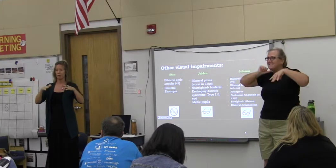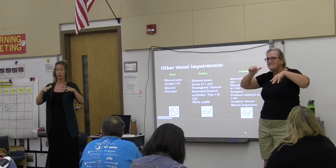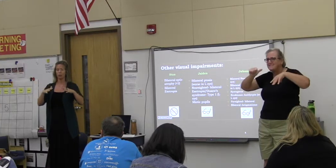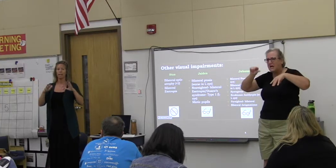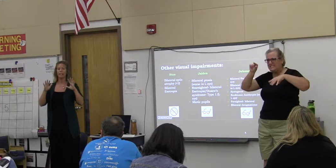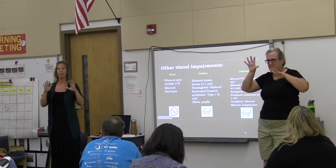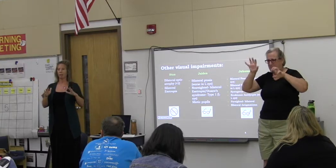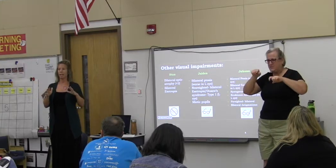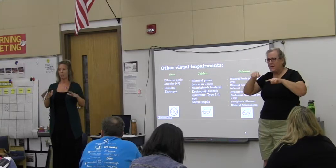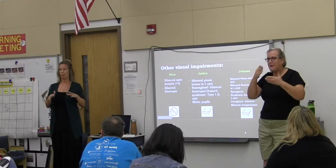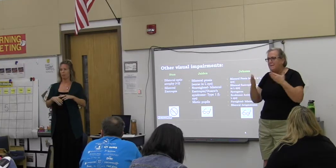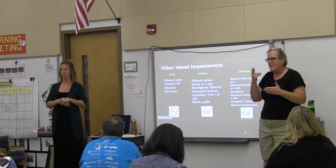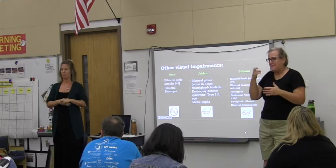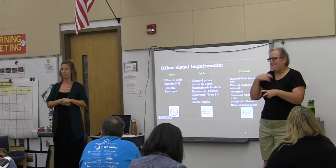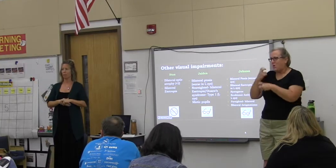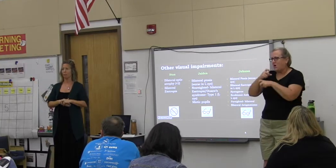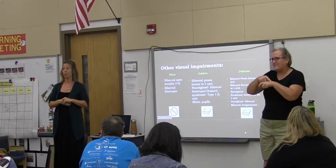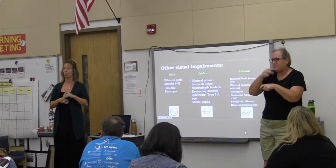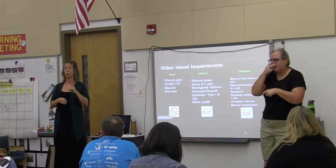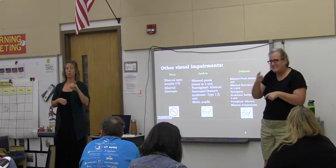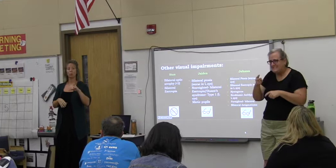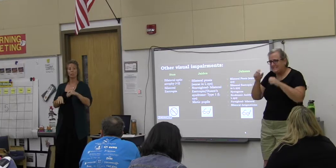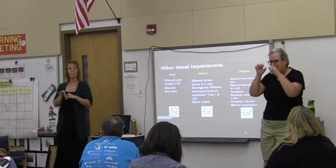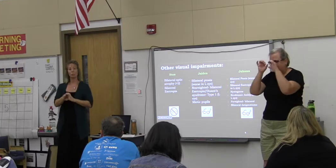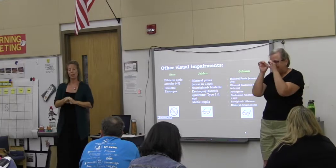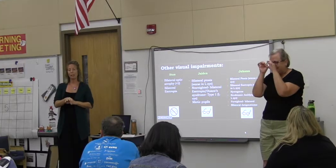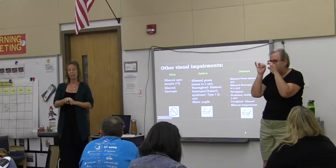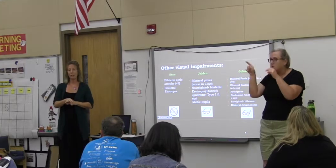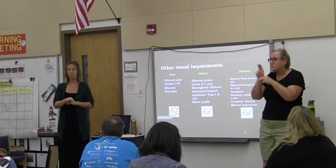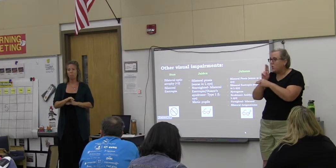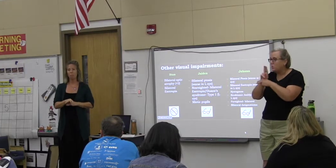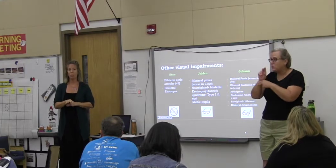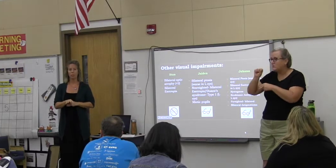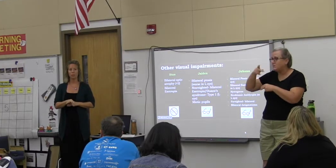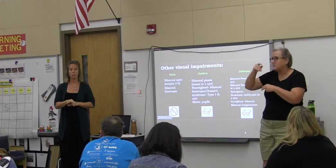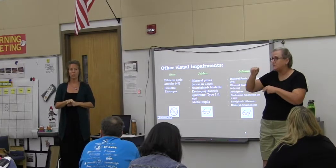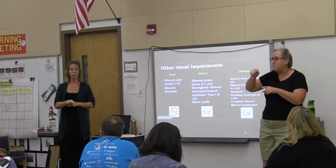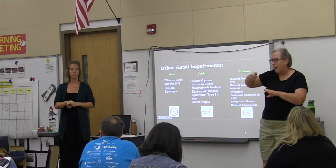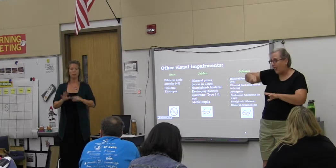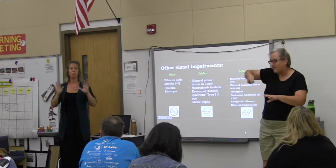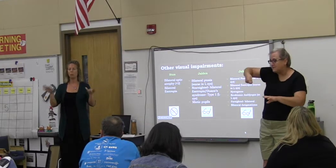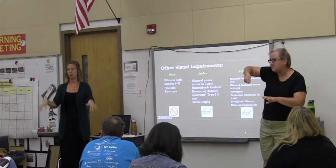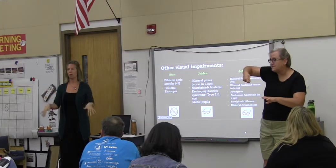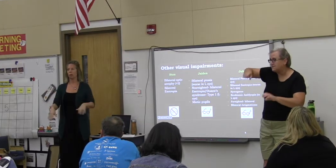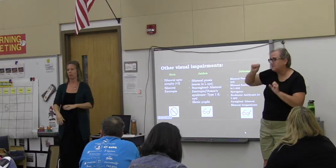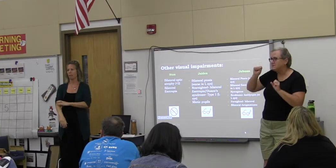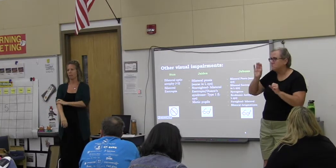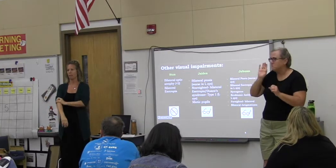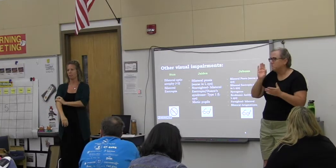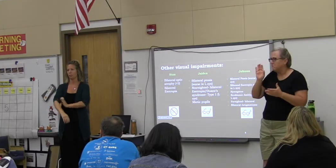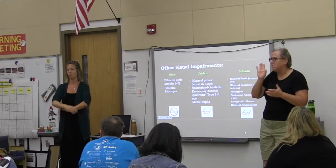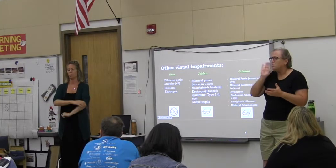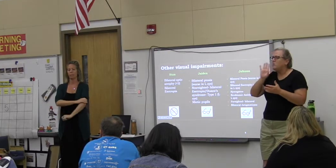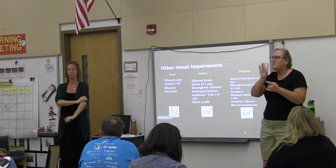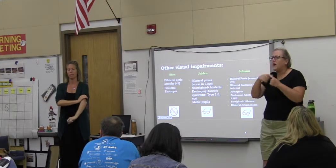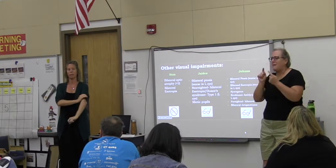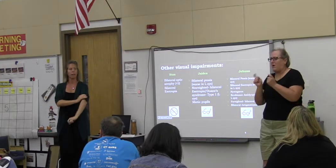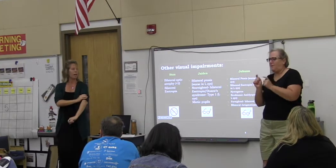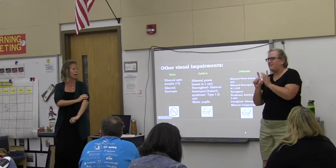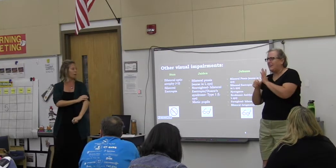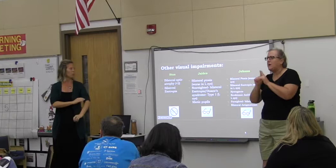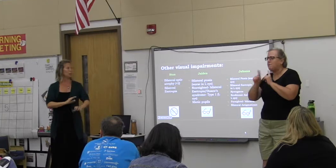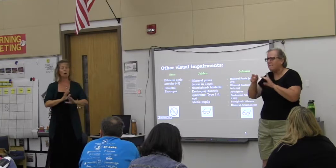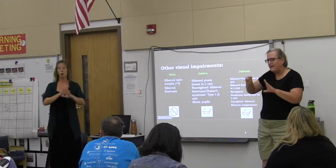a little bit darker, he might have a hard time seeing. So using a spotlight might be a good thing for him, and we'll talk about accommodations a little bit